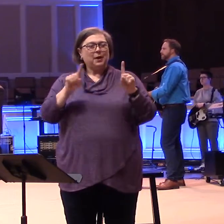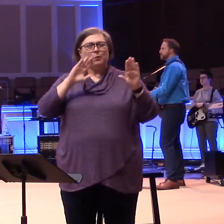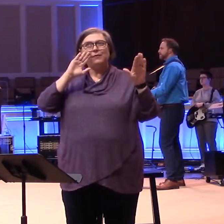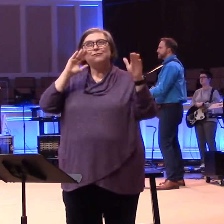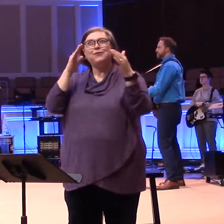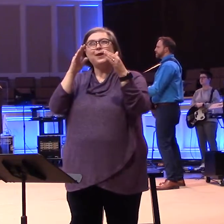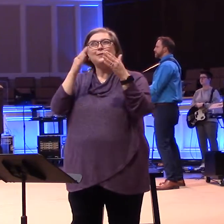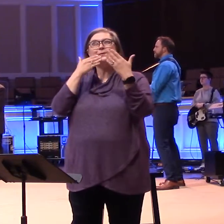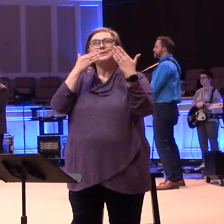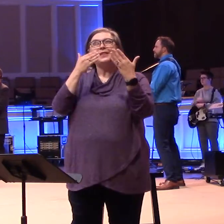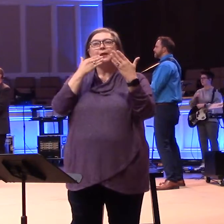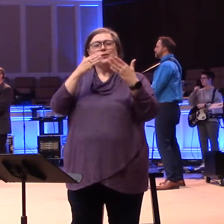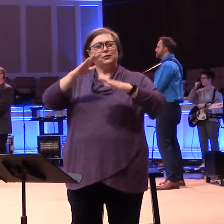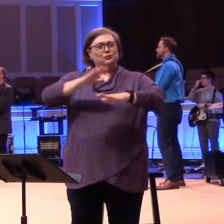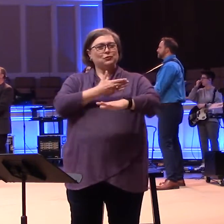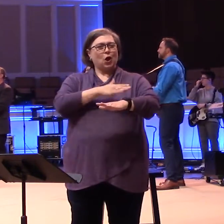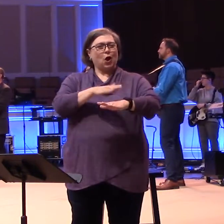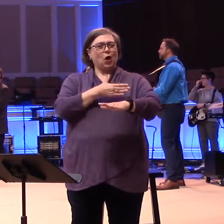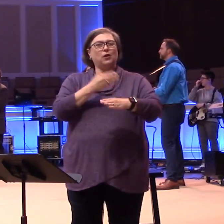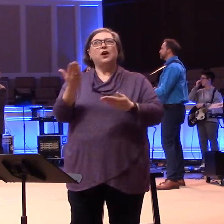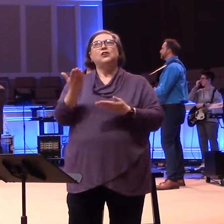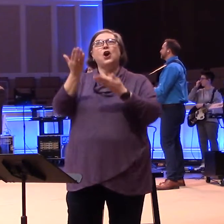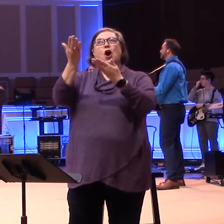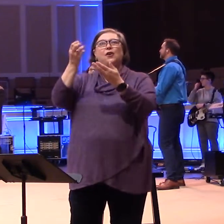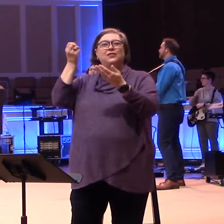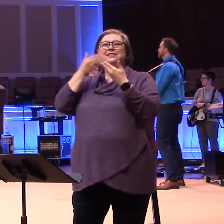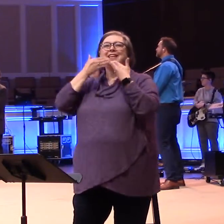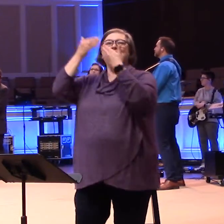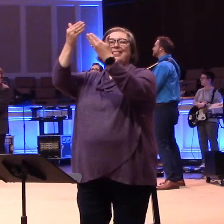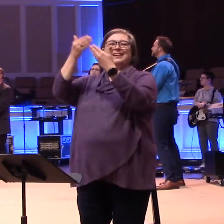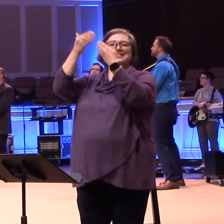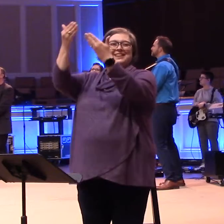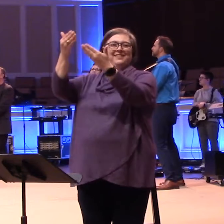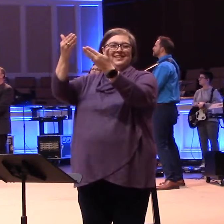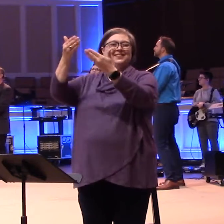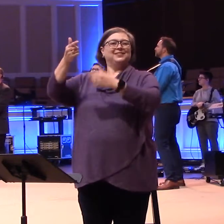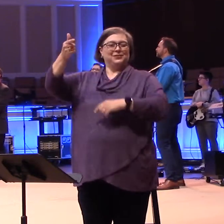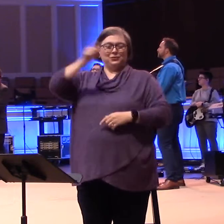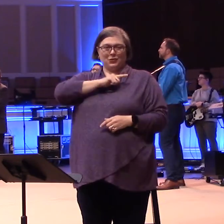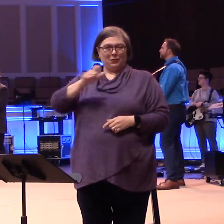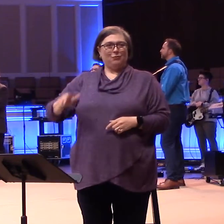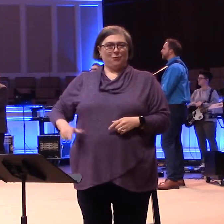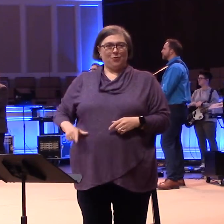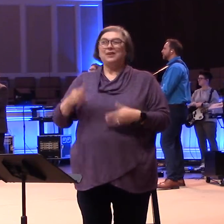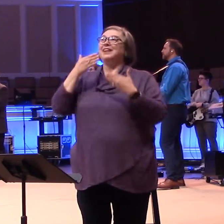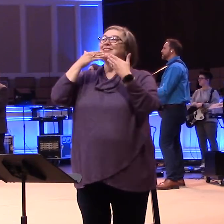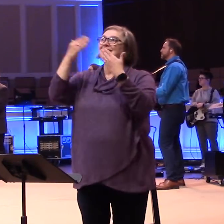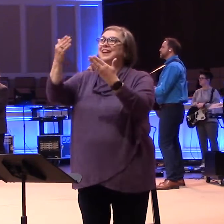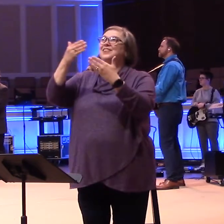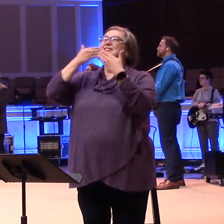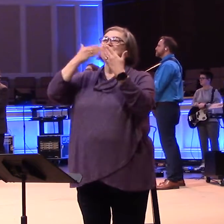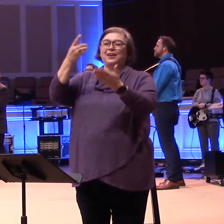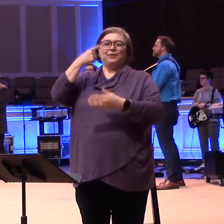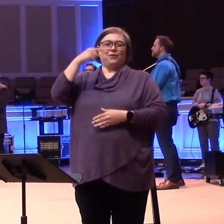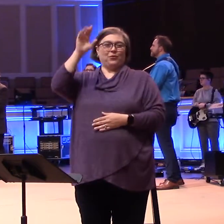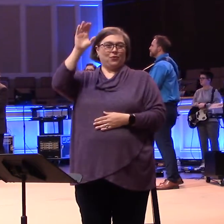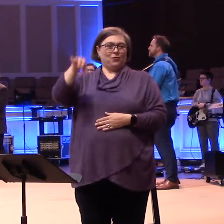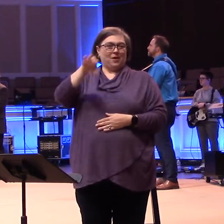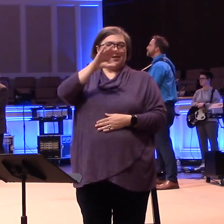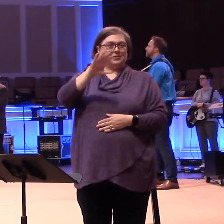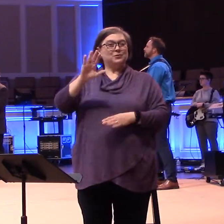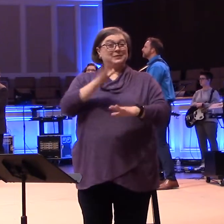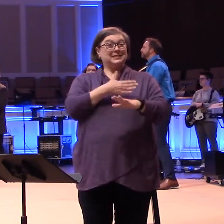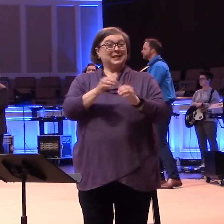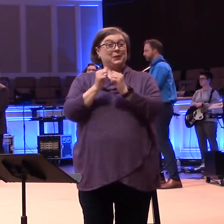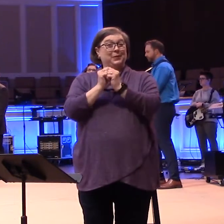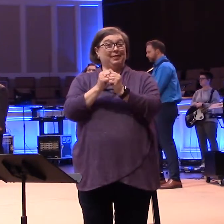song that we're going to sing offers thanksgiving to the Lord. Thank you. Thank you for the cross, Lord. Would you sing